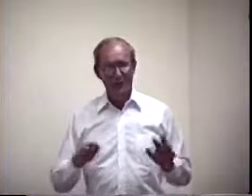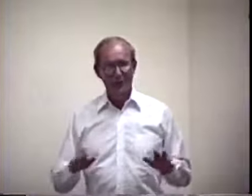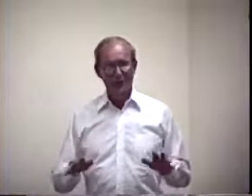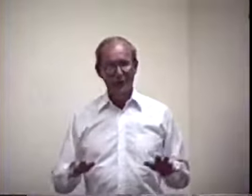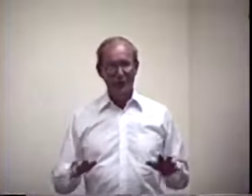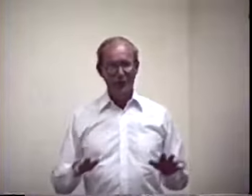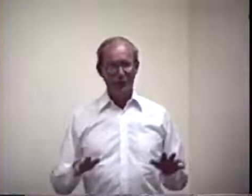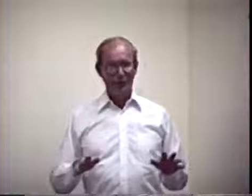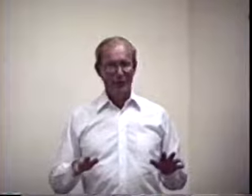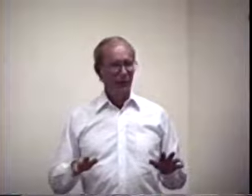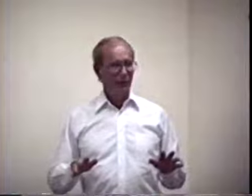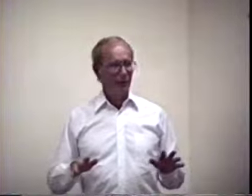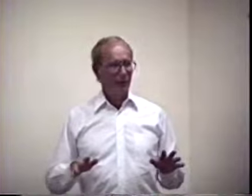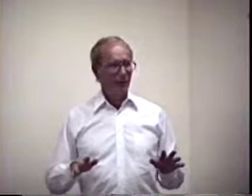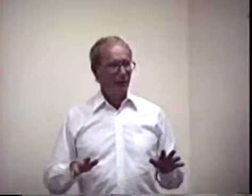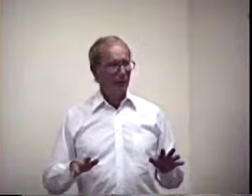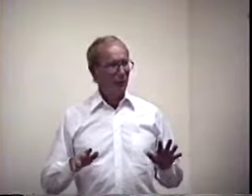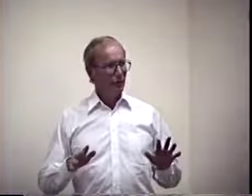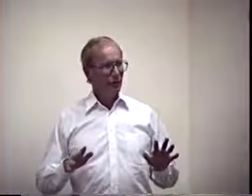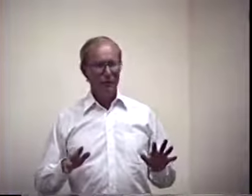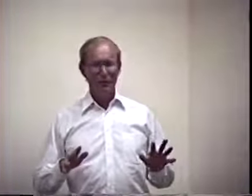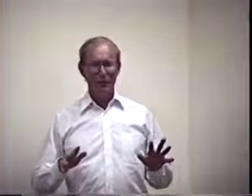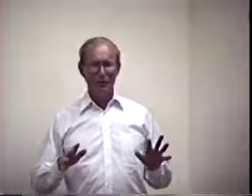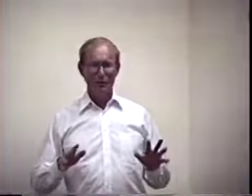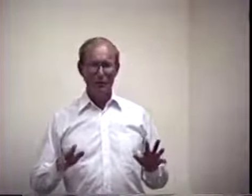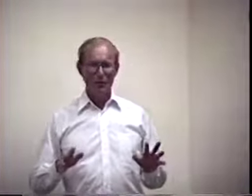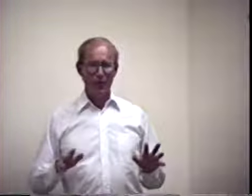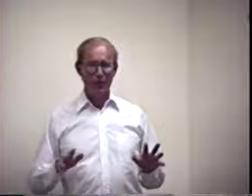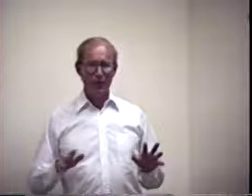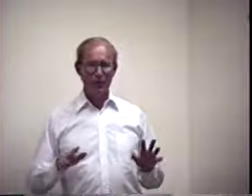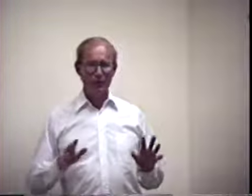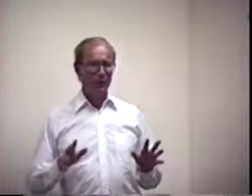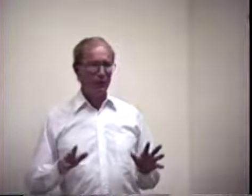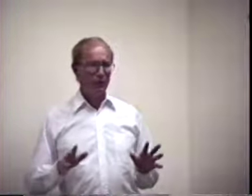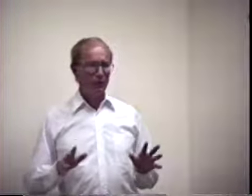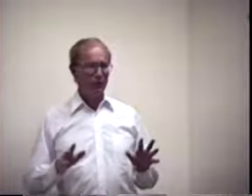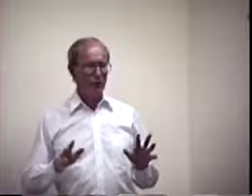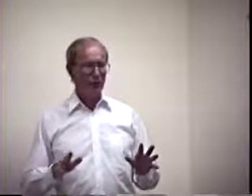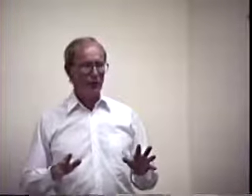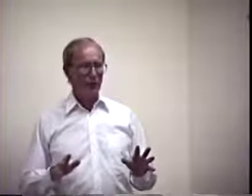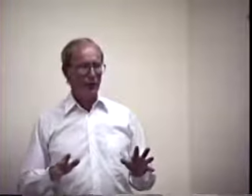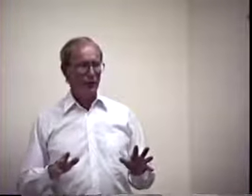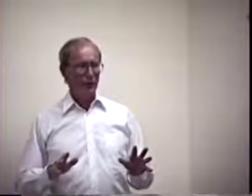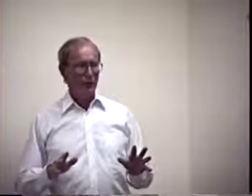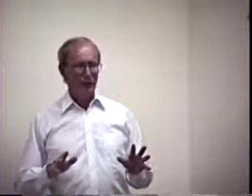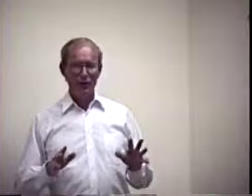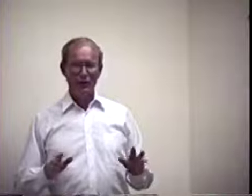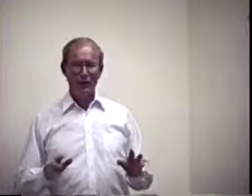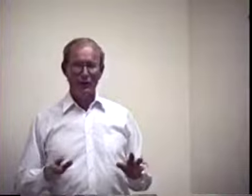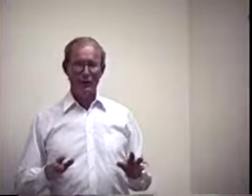did the signs to her, she was surprised, and she was kind of afraid. She didn't know if she really accepted this or